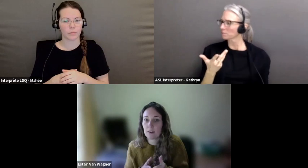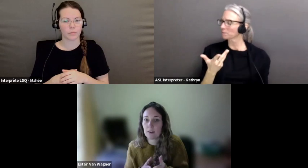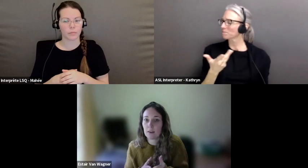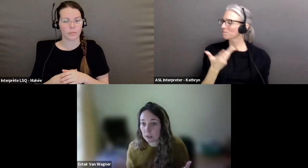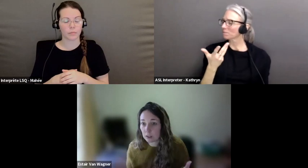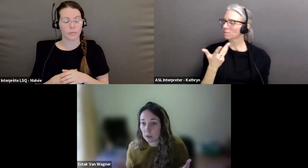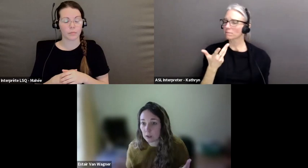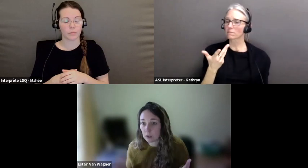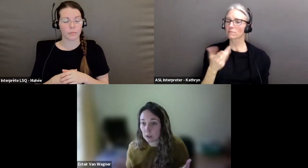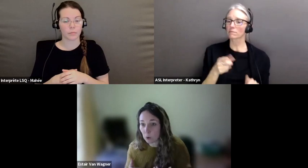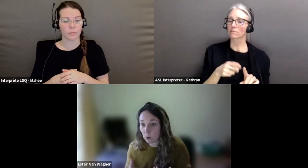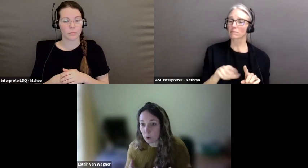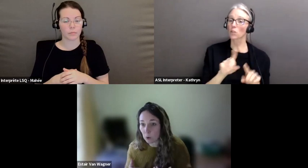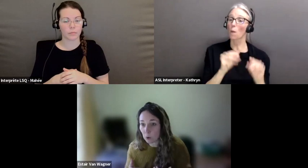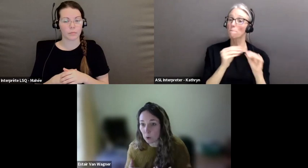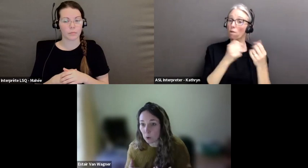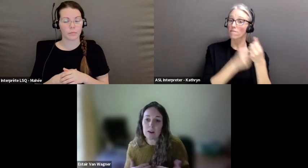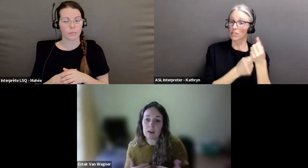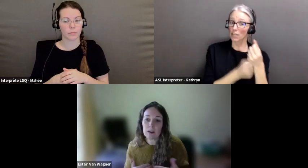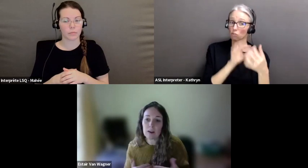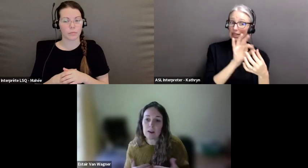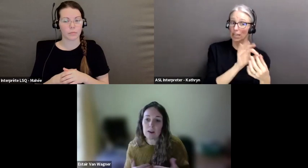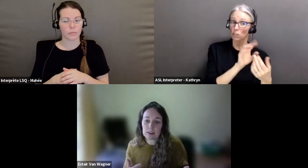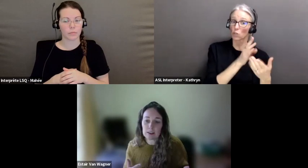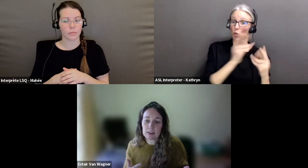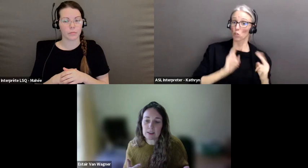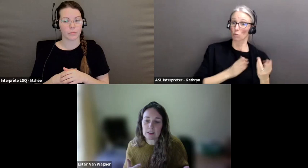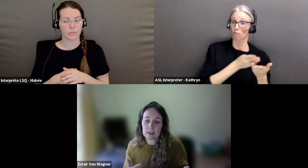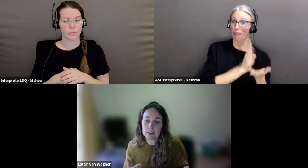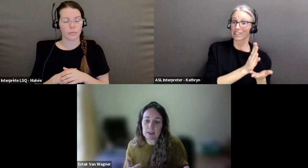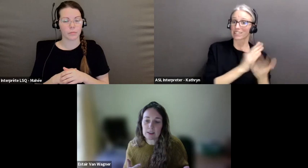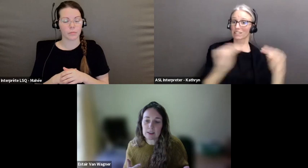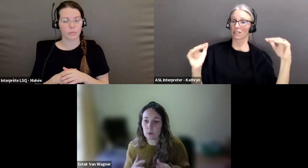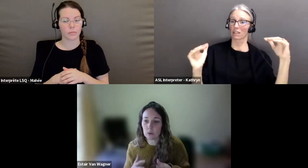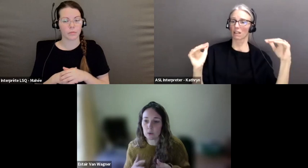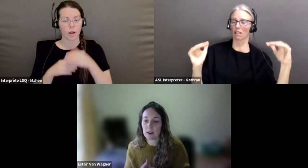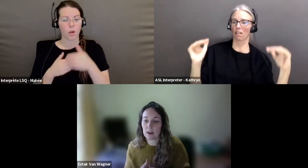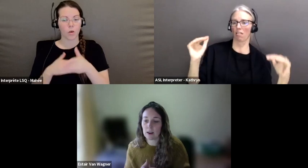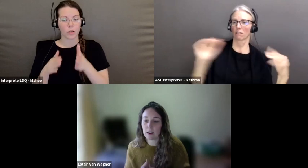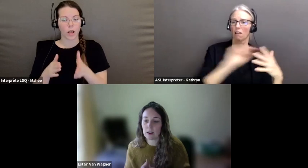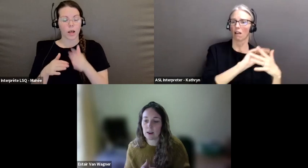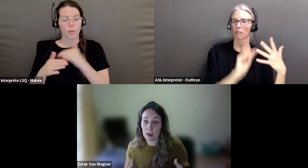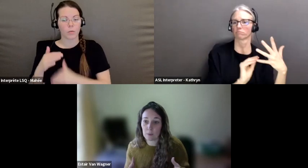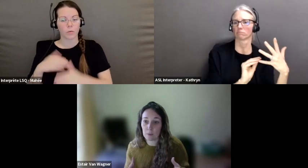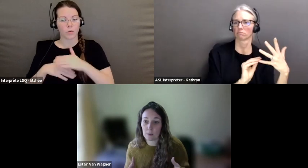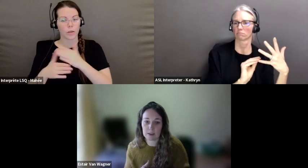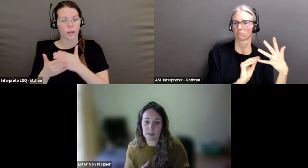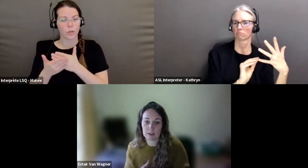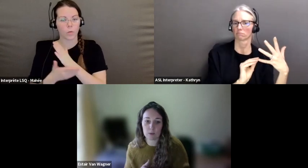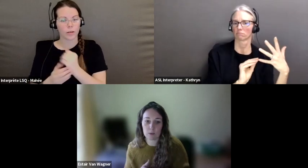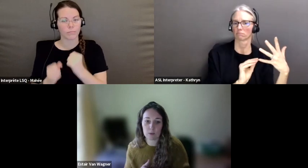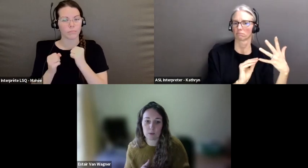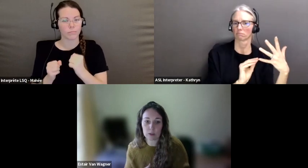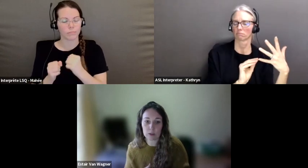the rights-based framework, because it's not an easy space in which to recognize encampment residents